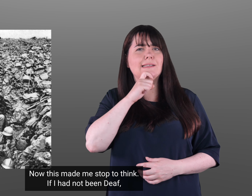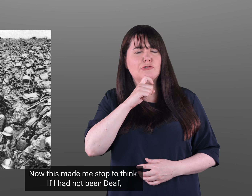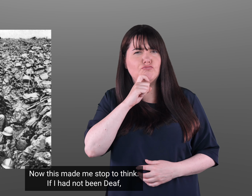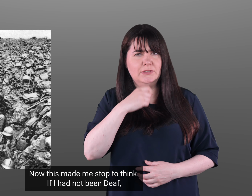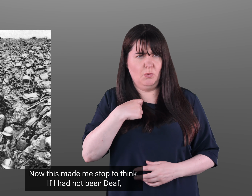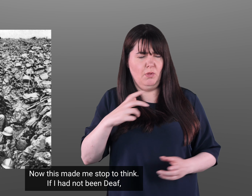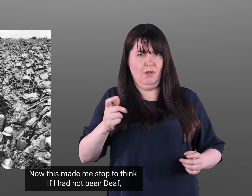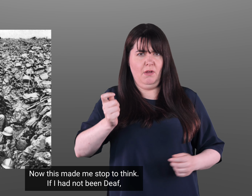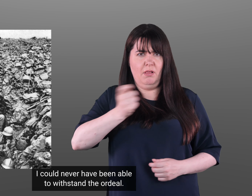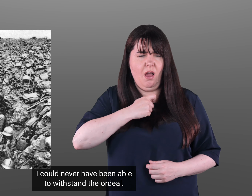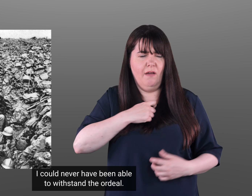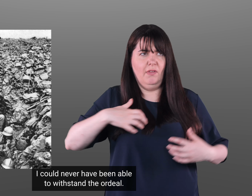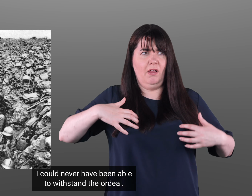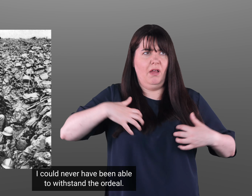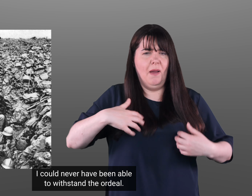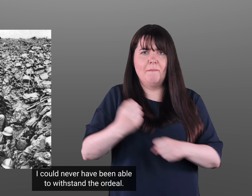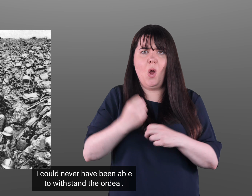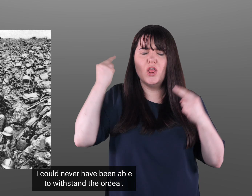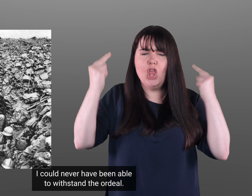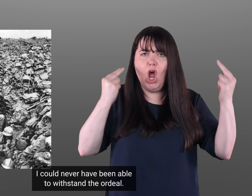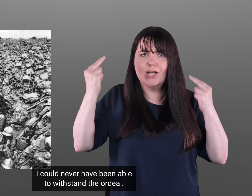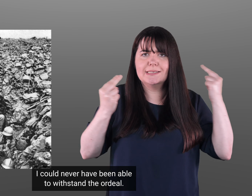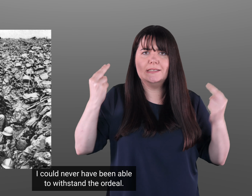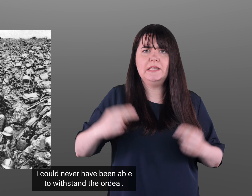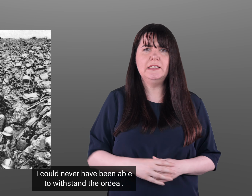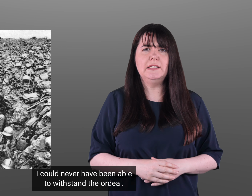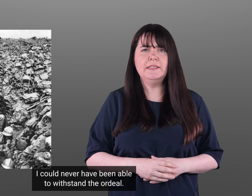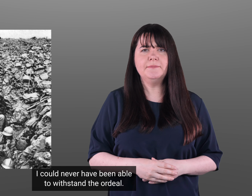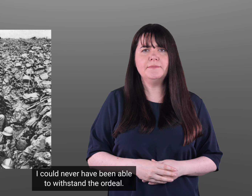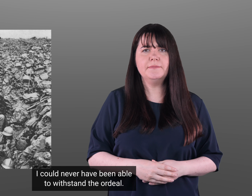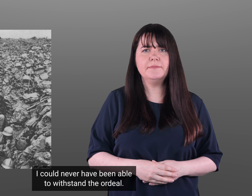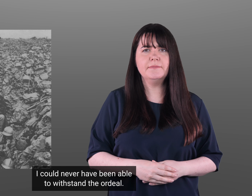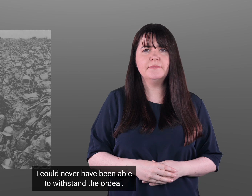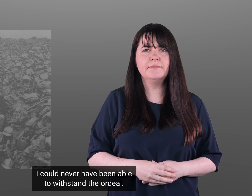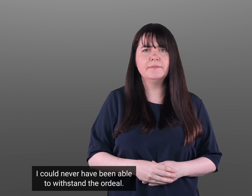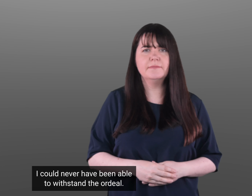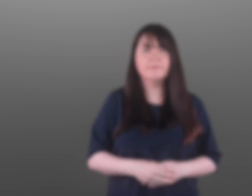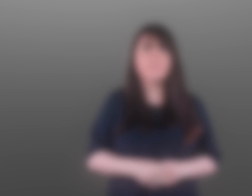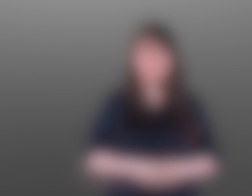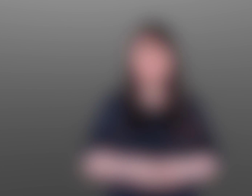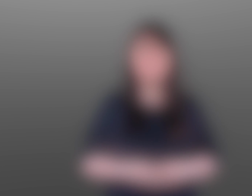stop to think. If I had not been deaf, I could never have been able to withstand the ordeal.